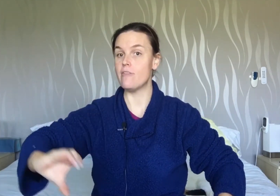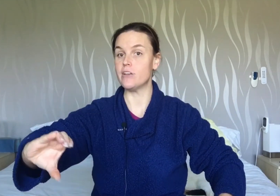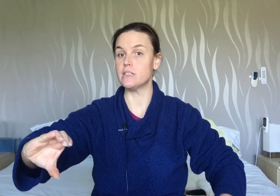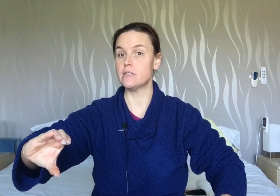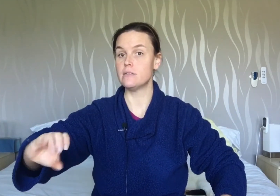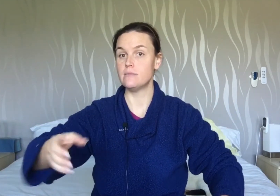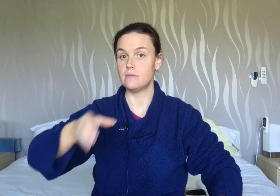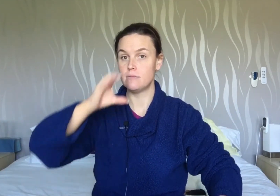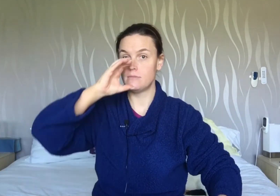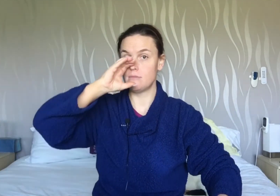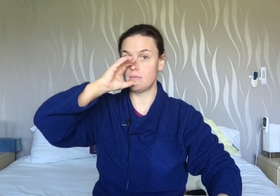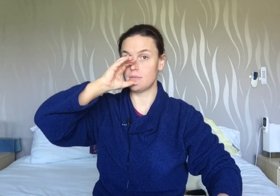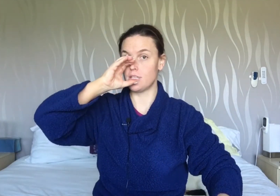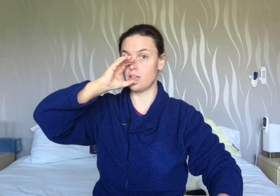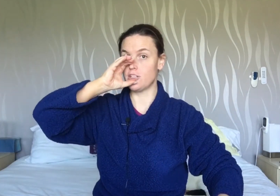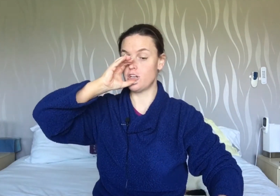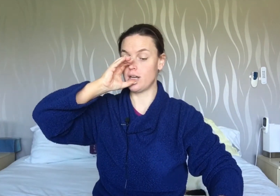Elephant. So you got the trunk.